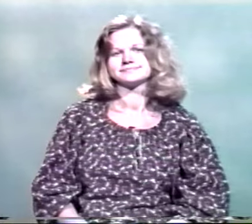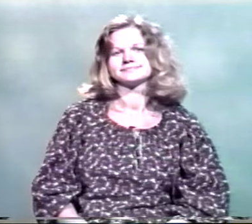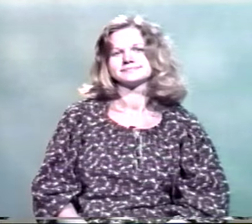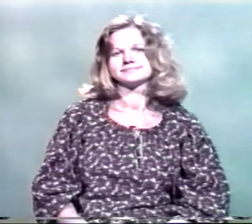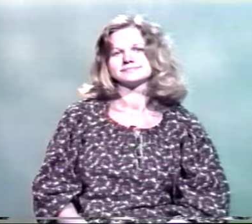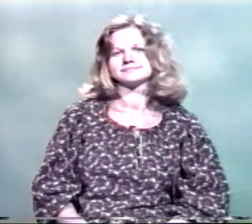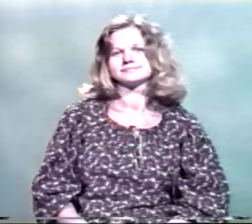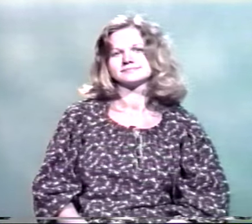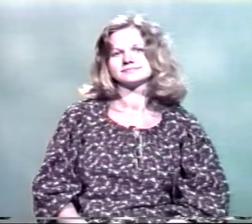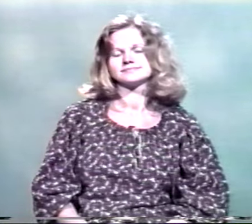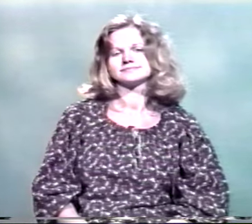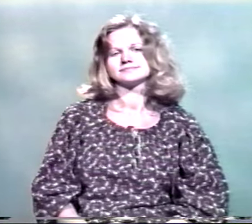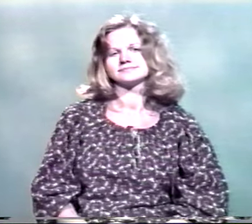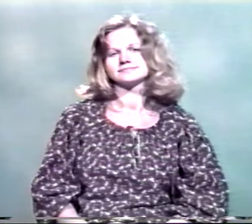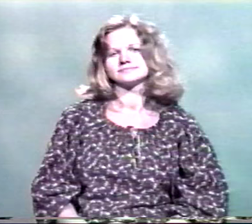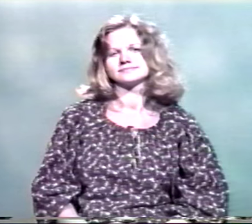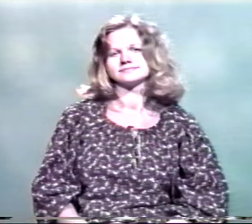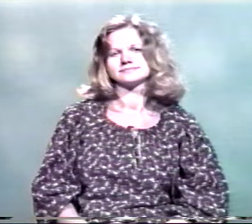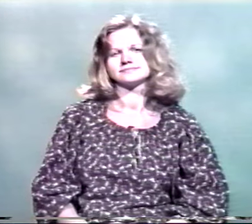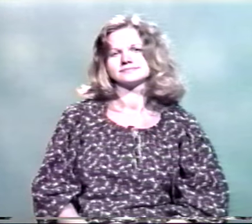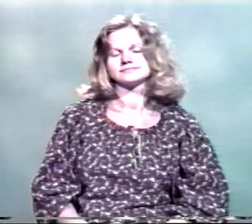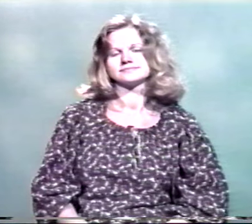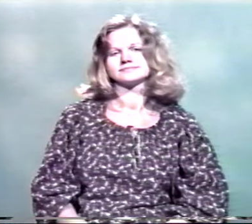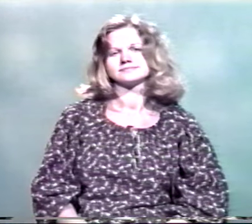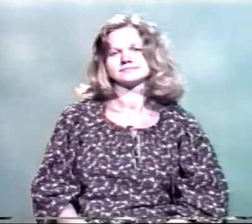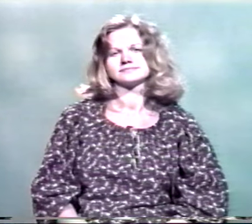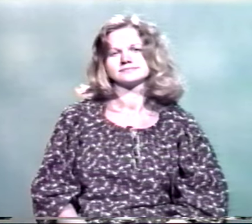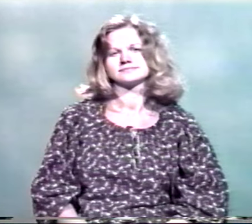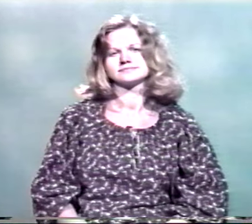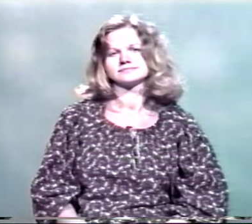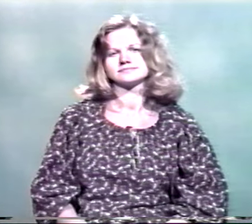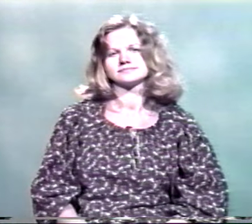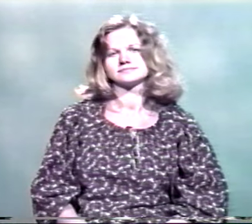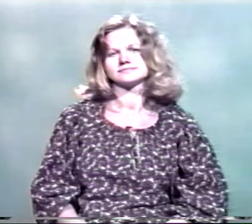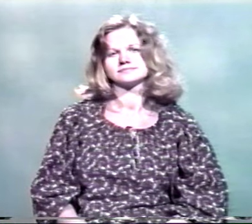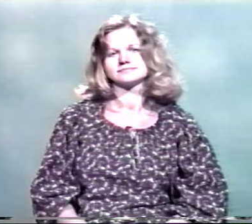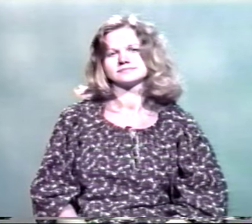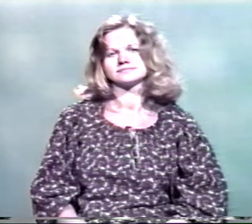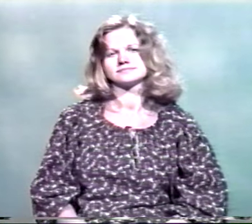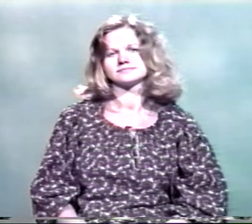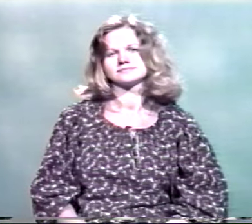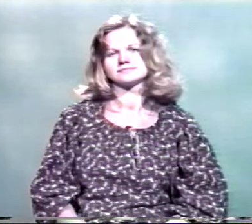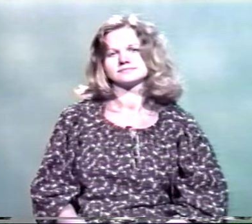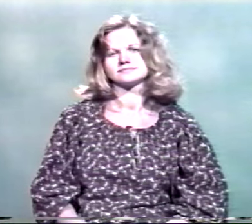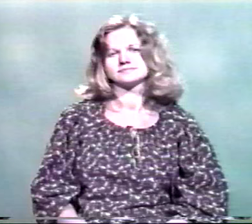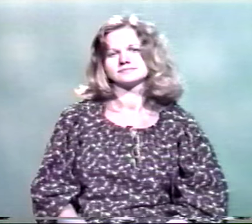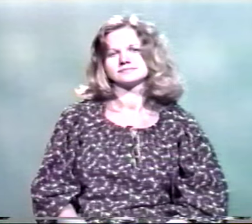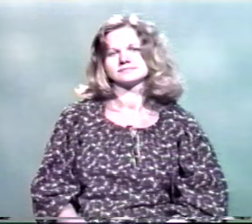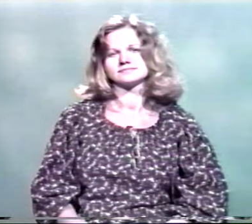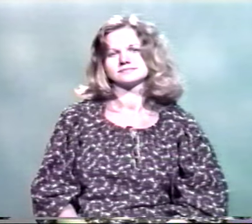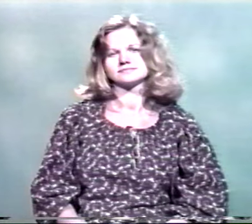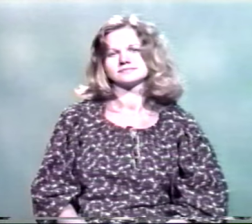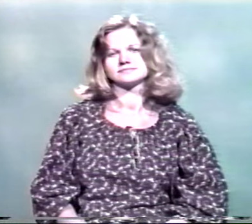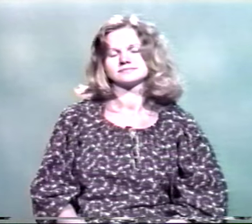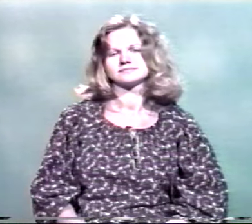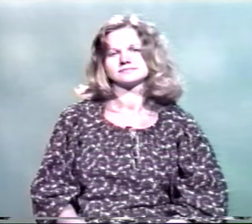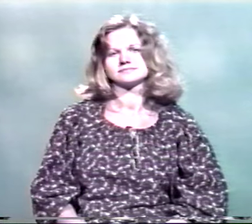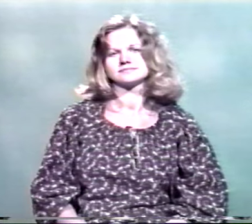We finally found it. Where? Notice that this is like the other constructions you have seen using why. Something